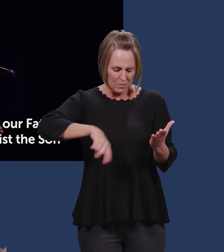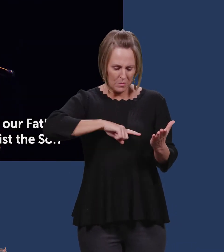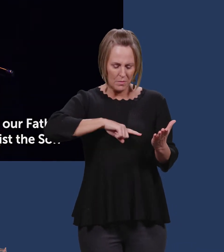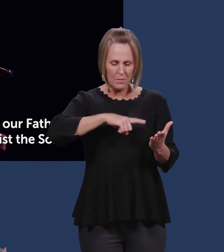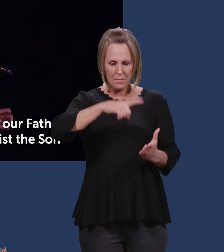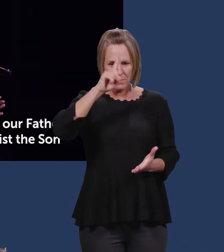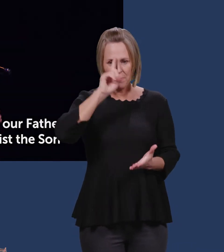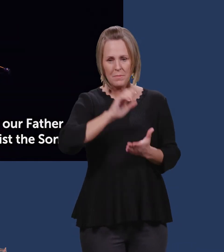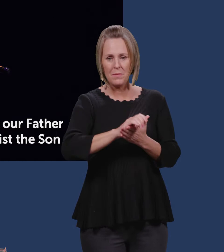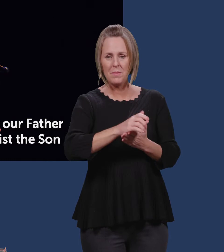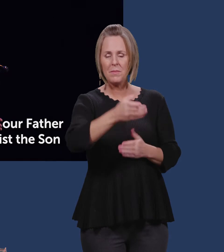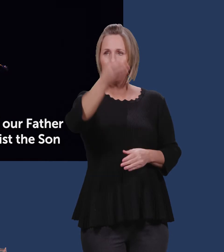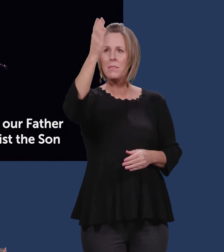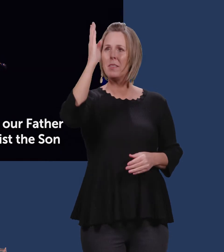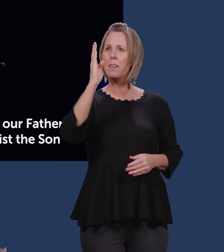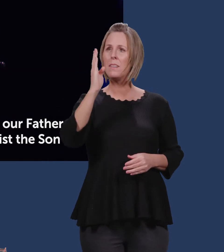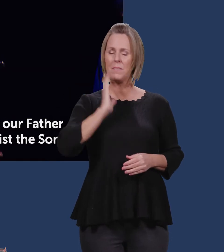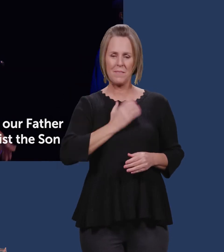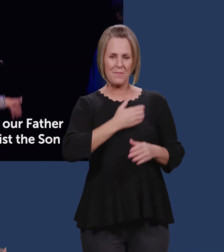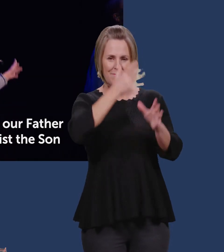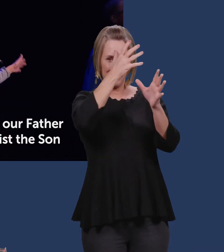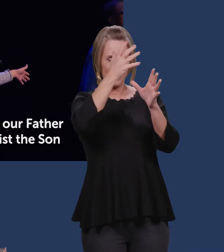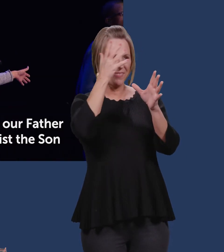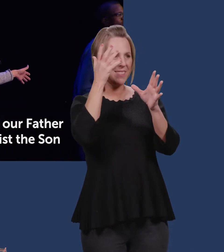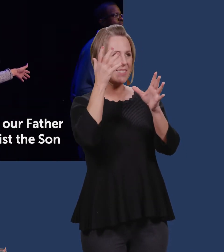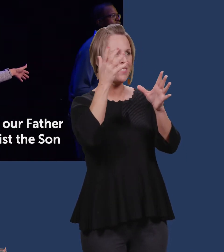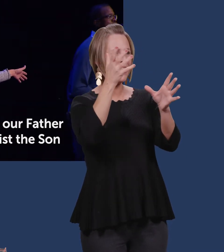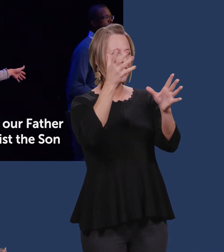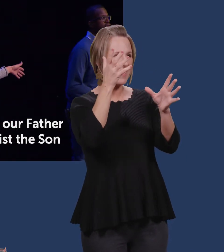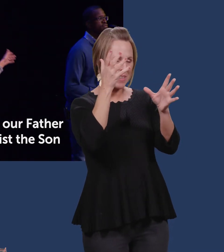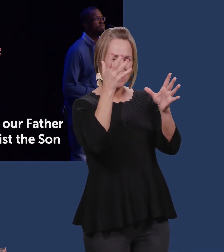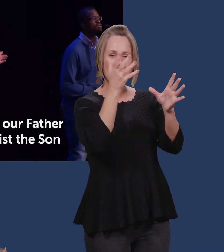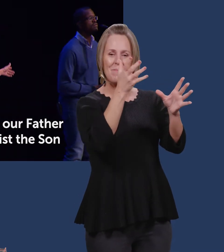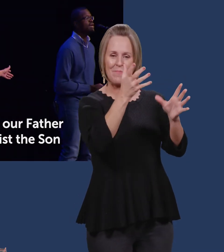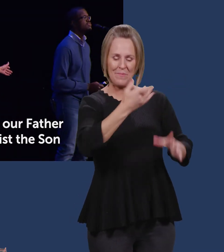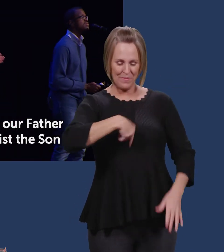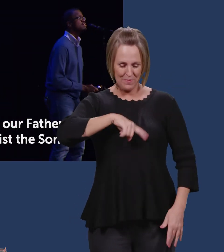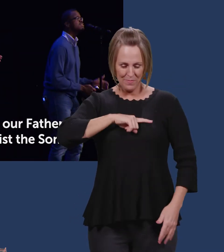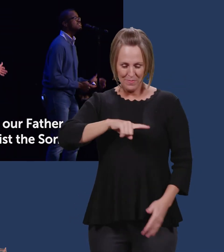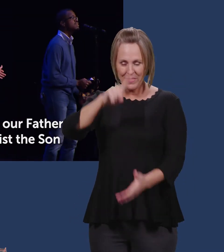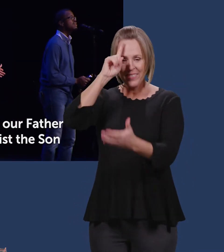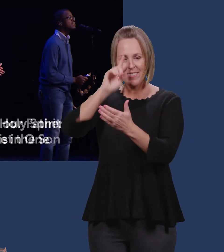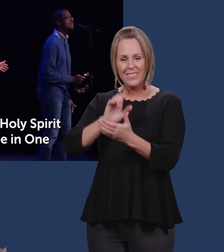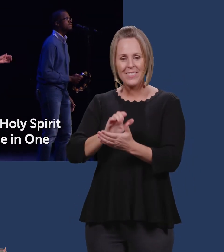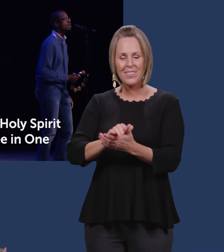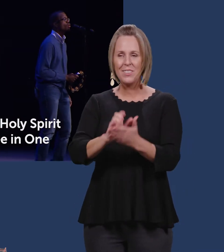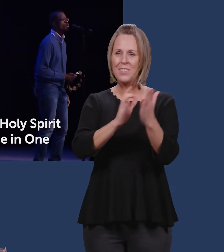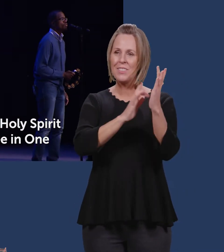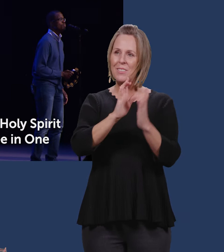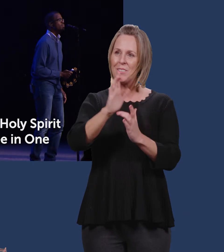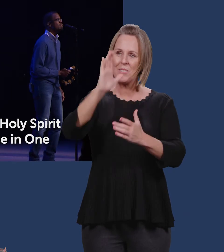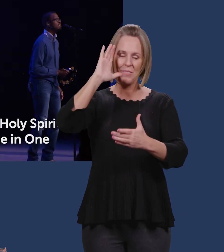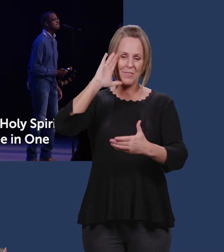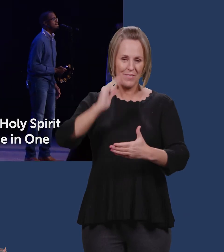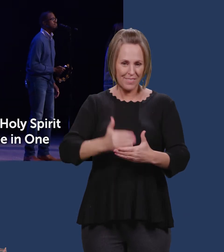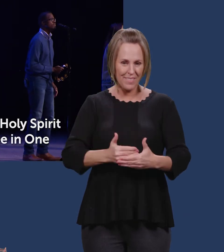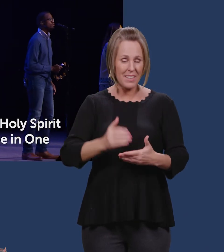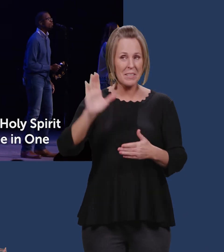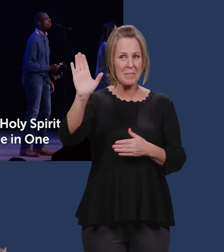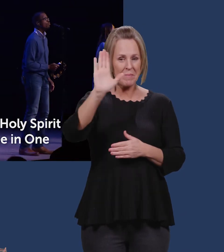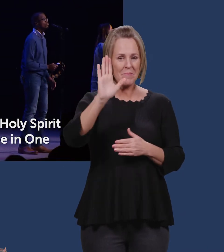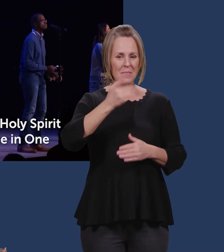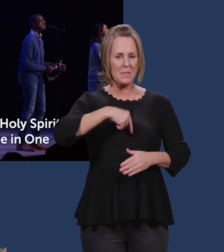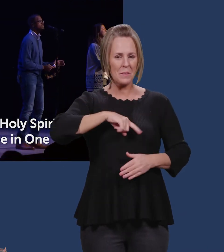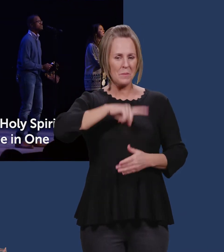We believe in God our Father. We believe in Christ the Son. We believe